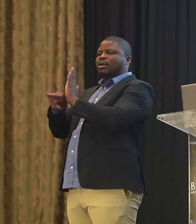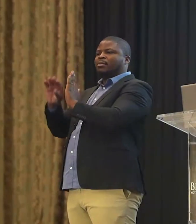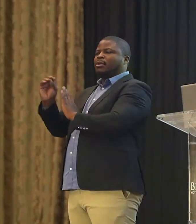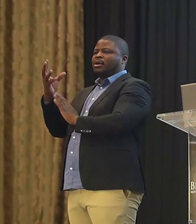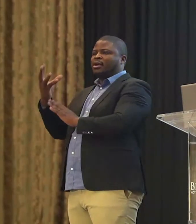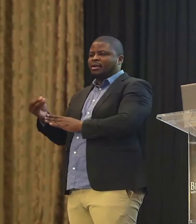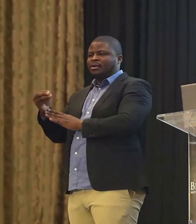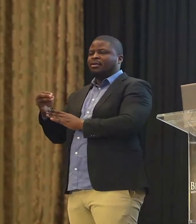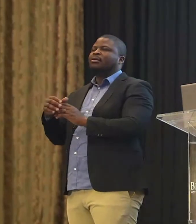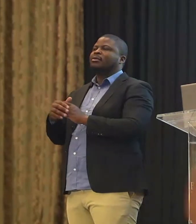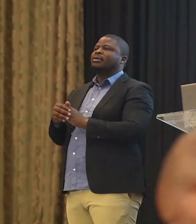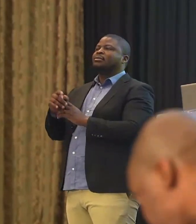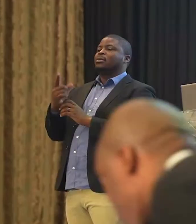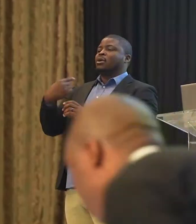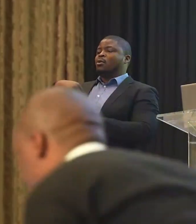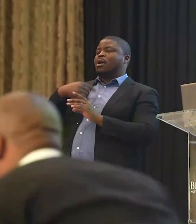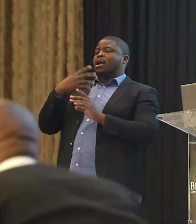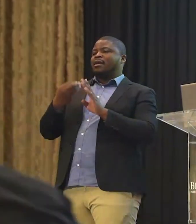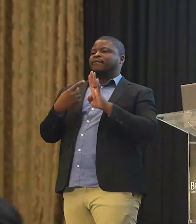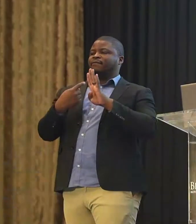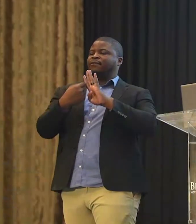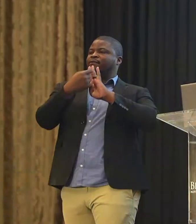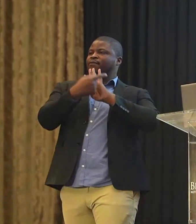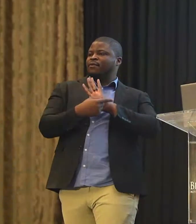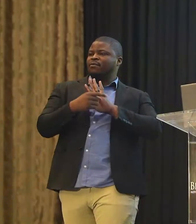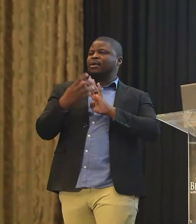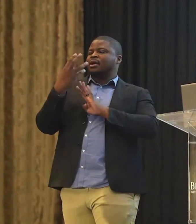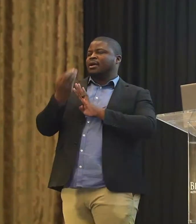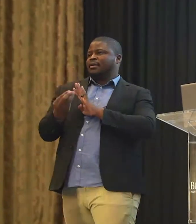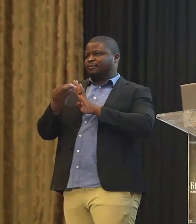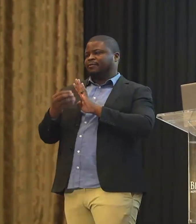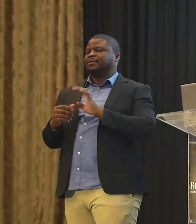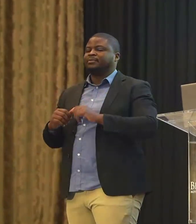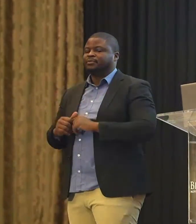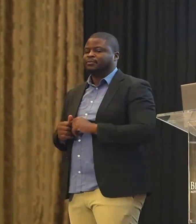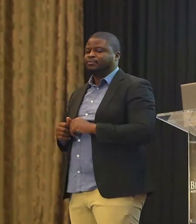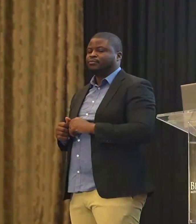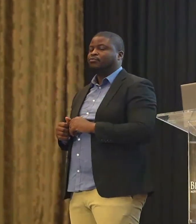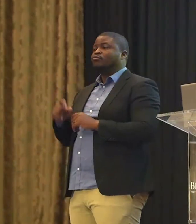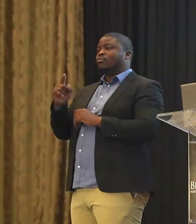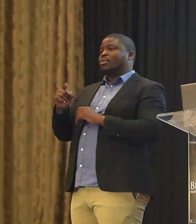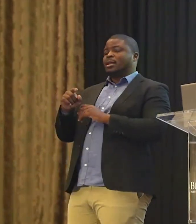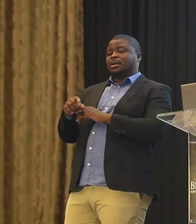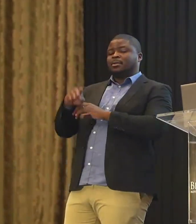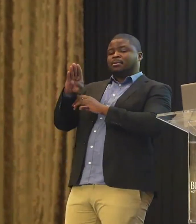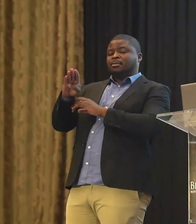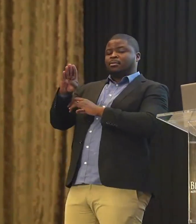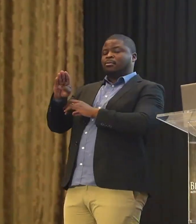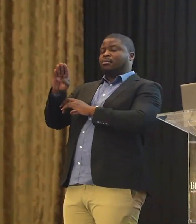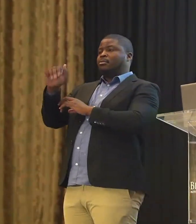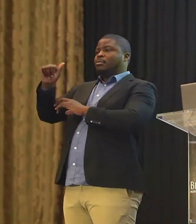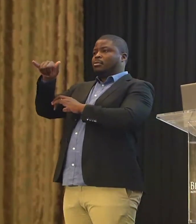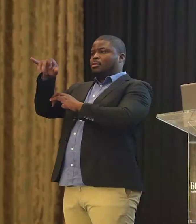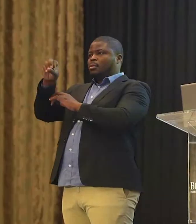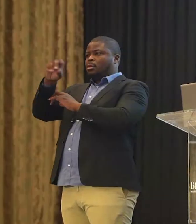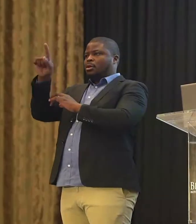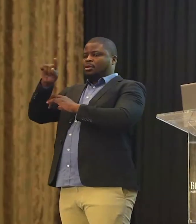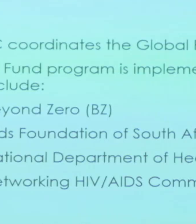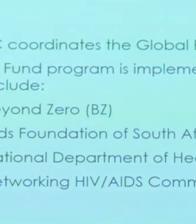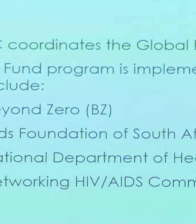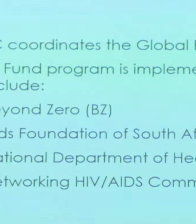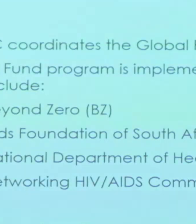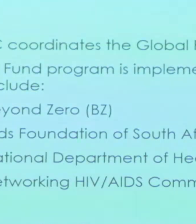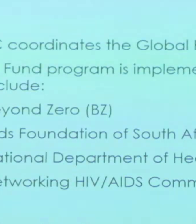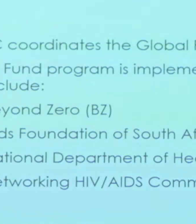got 4 principal recipients of the grants, that being Beyond Zero, the AIDS Foundation of South Africa, the National